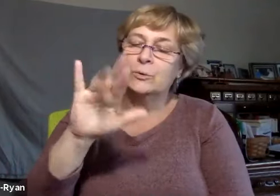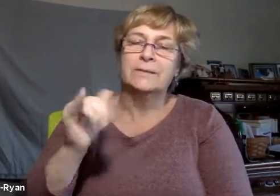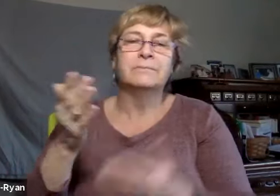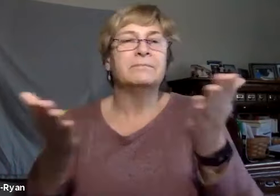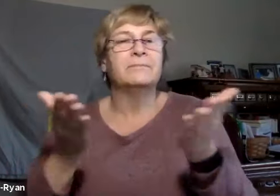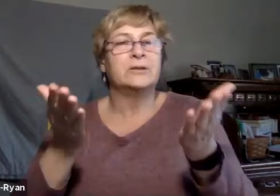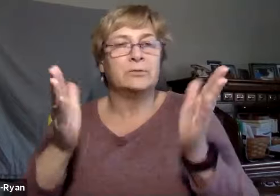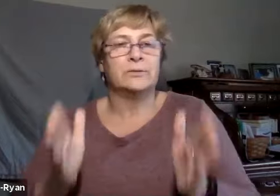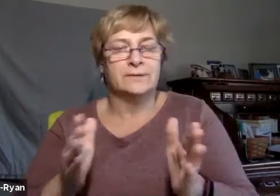Ministry.